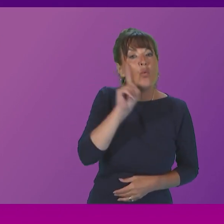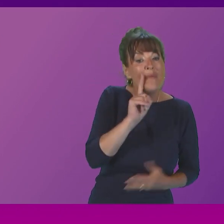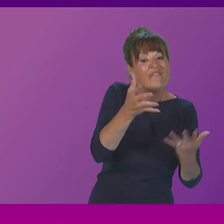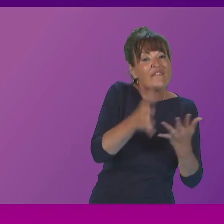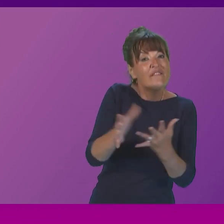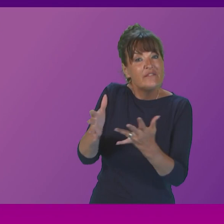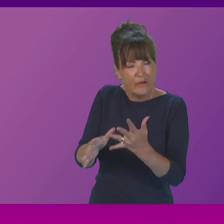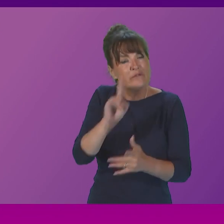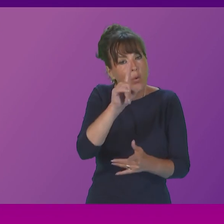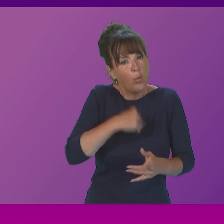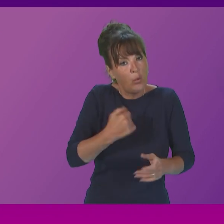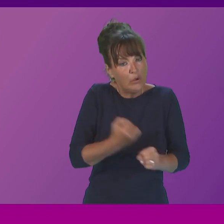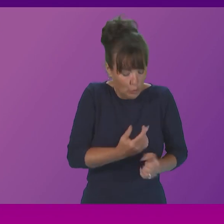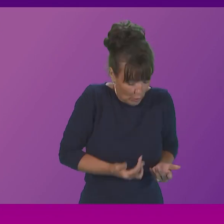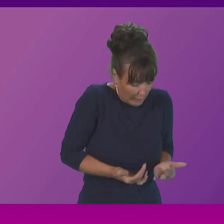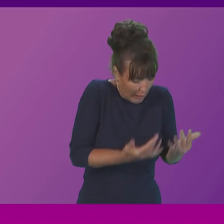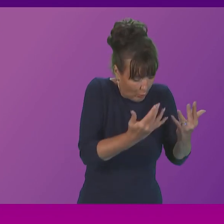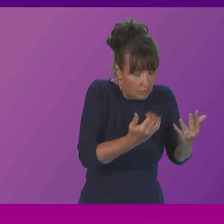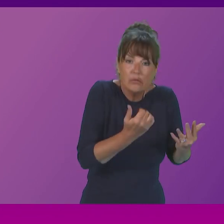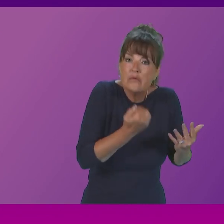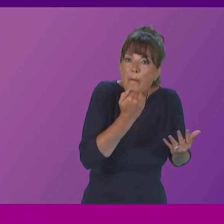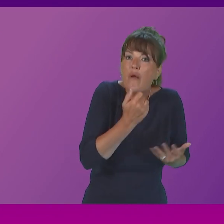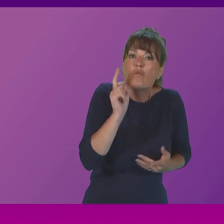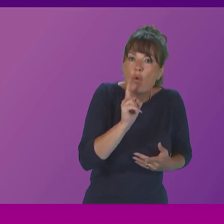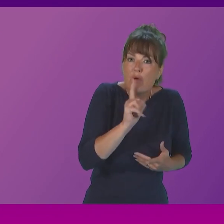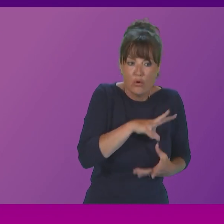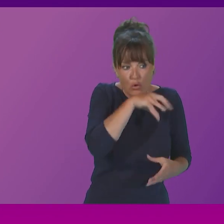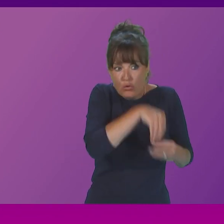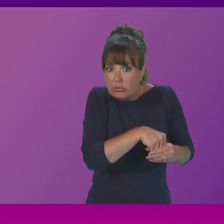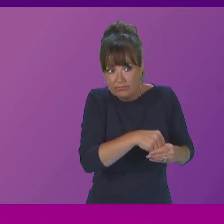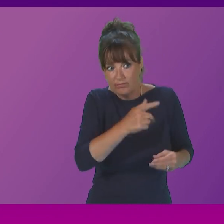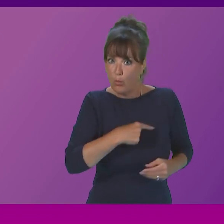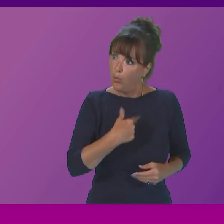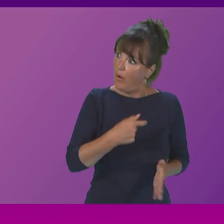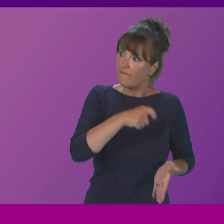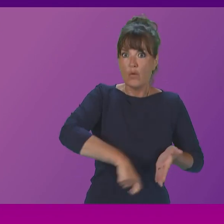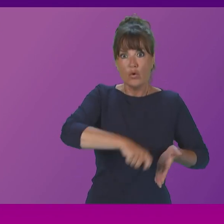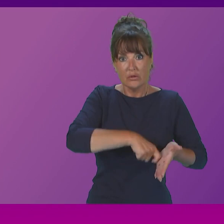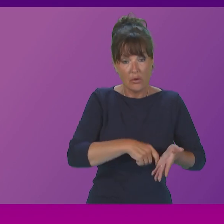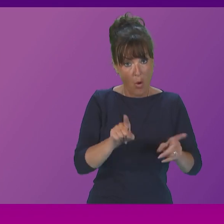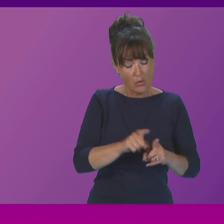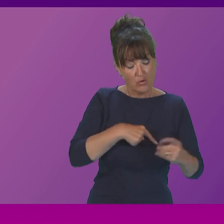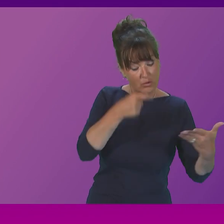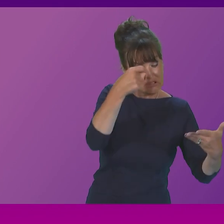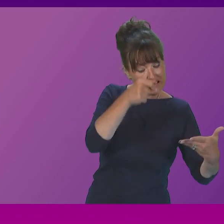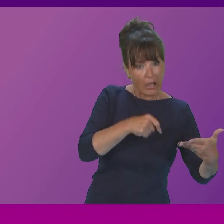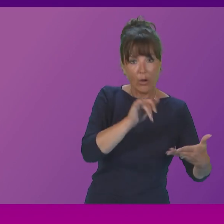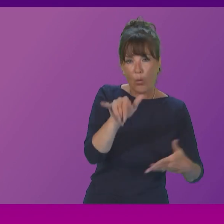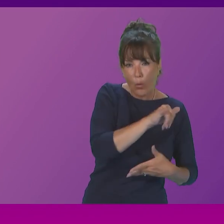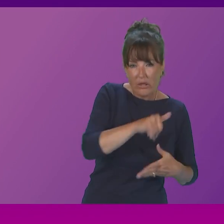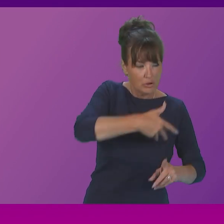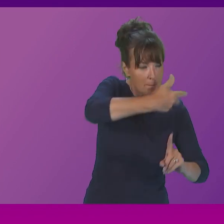numbers, sure. We count the number of women who are running for election, and the diversities and intersections of those women that